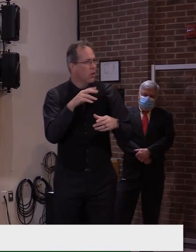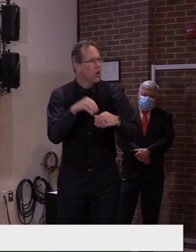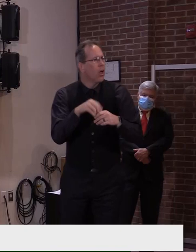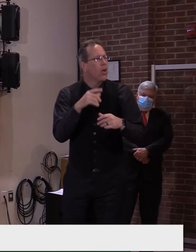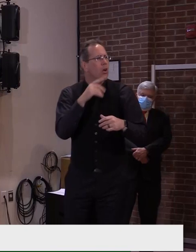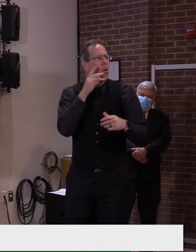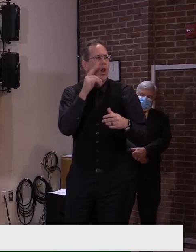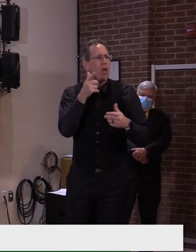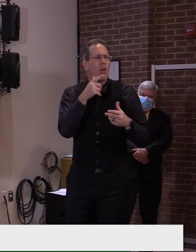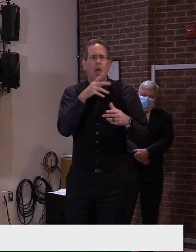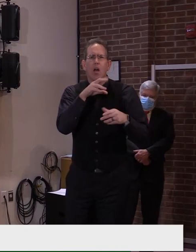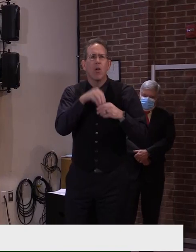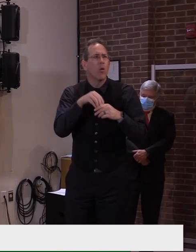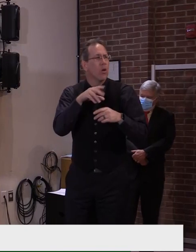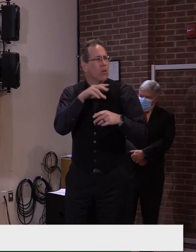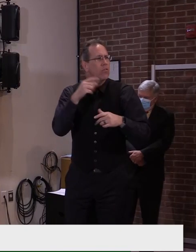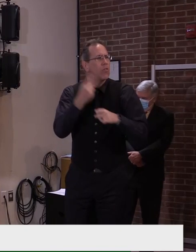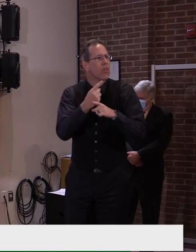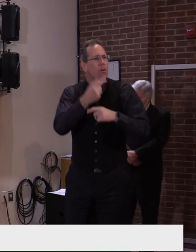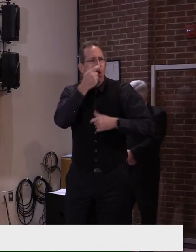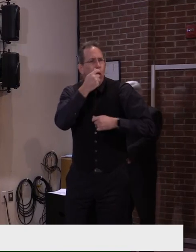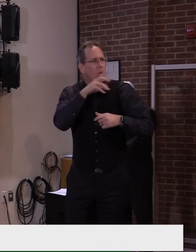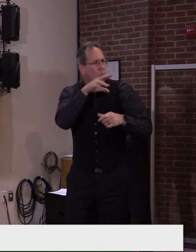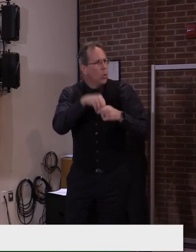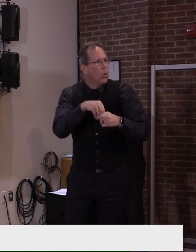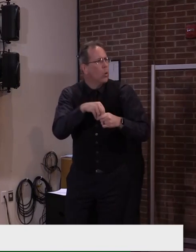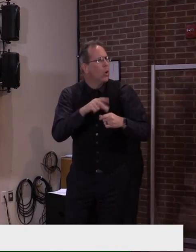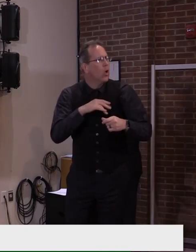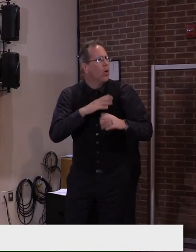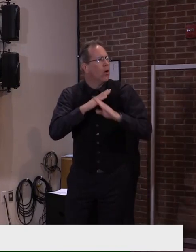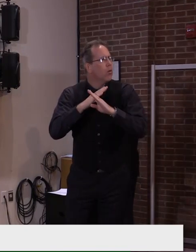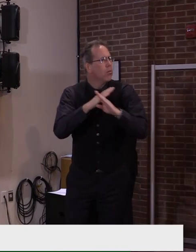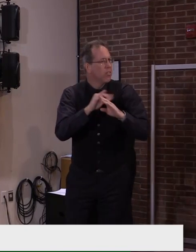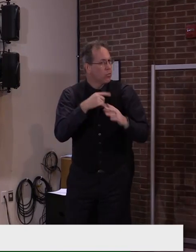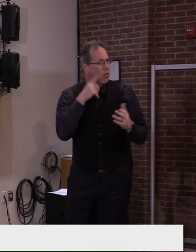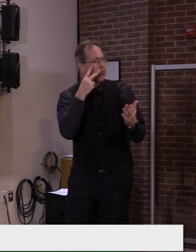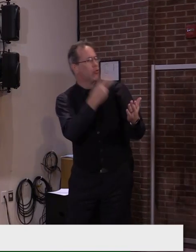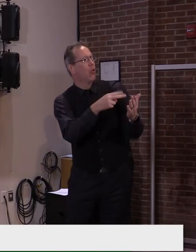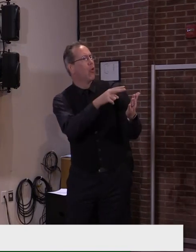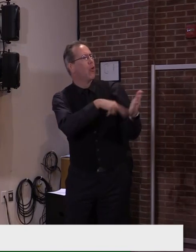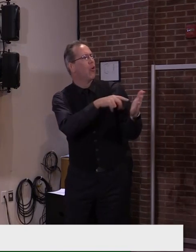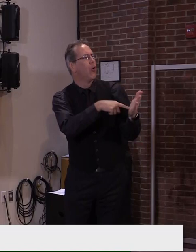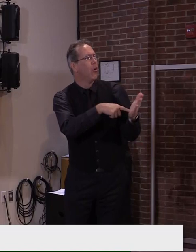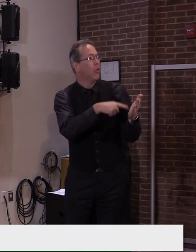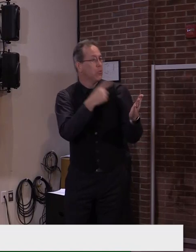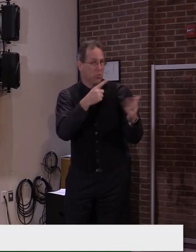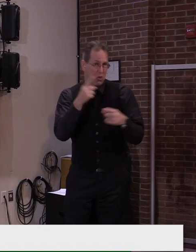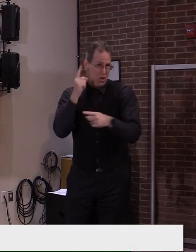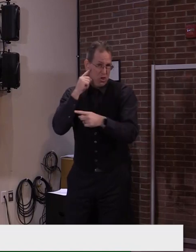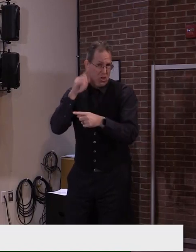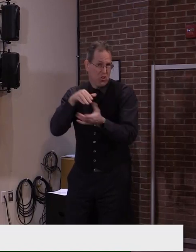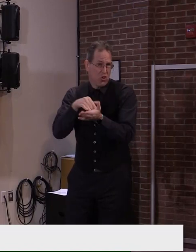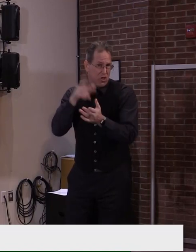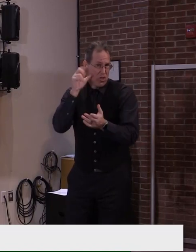not an expert on that. I was wondering if you've heard anything about it and